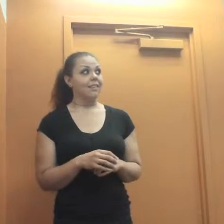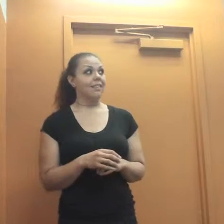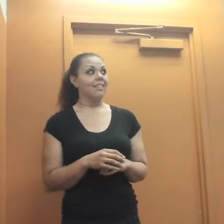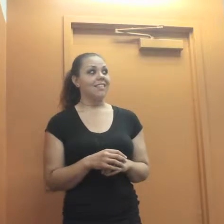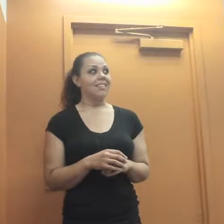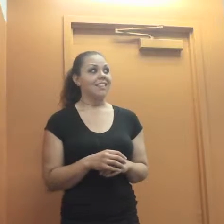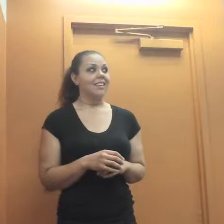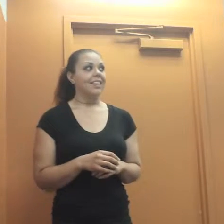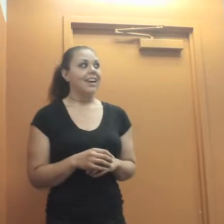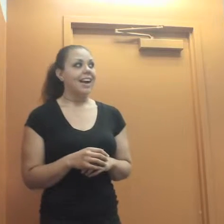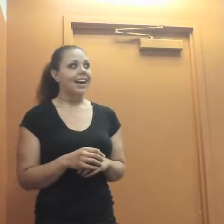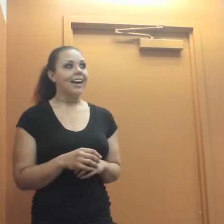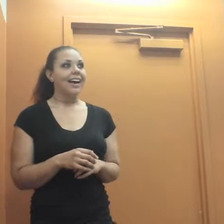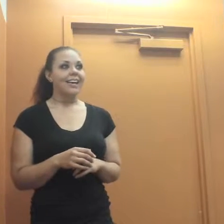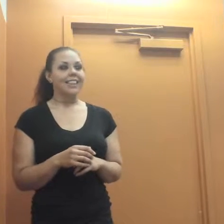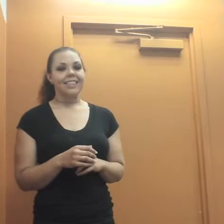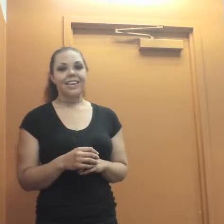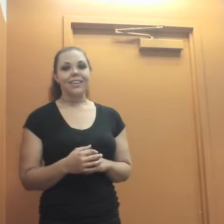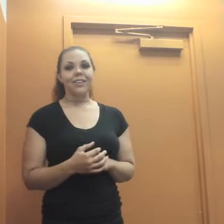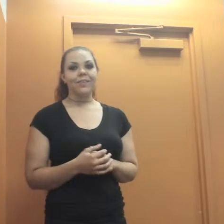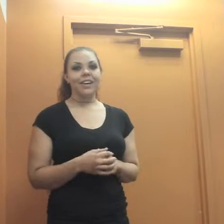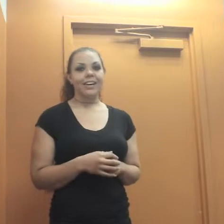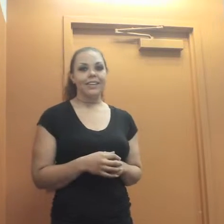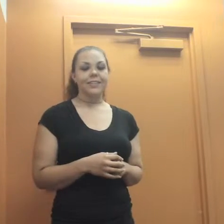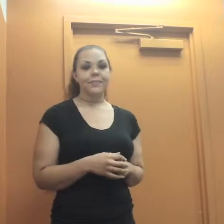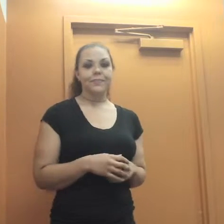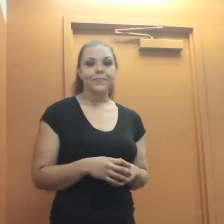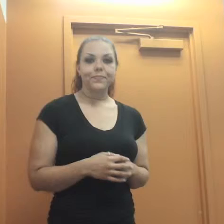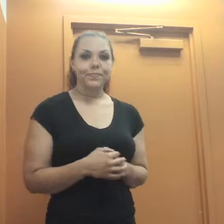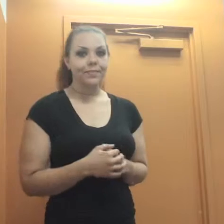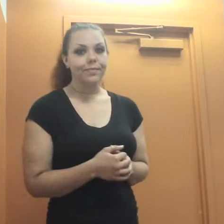Susana, anyone here? I don't know yet.